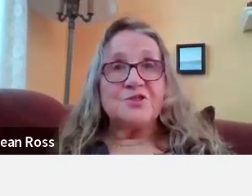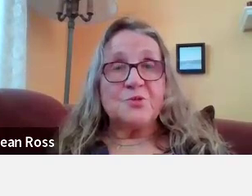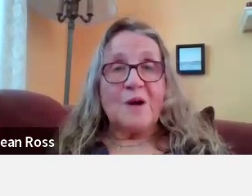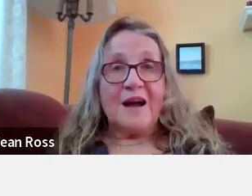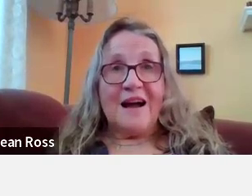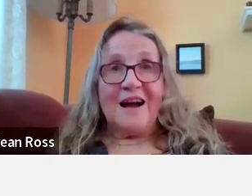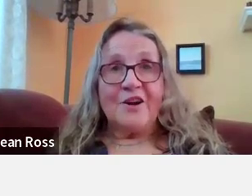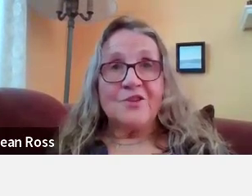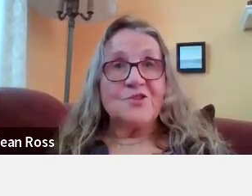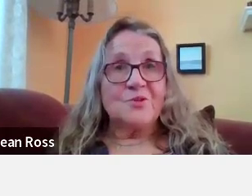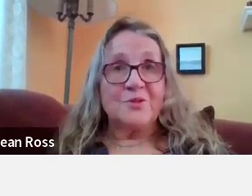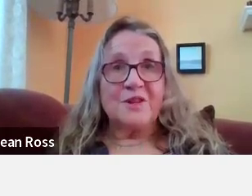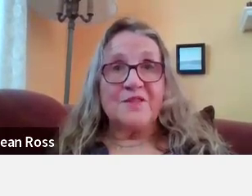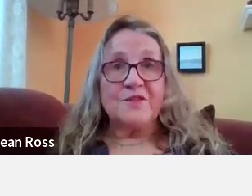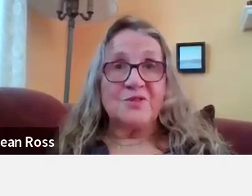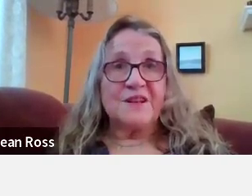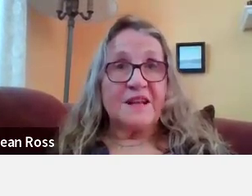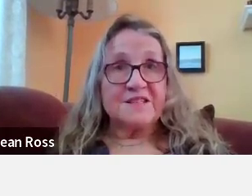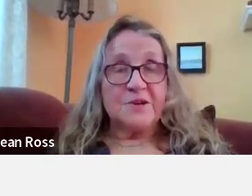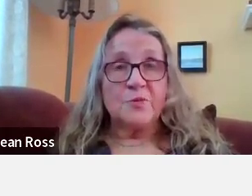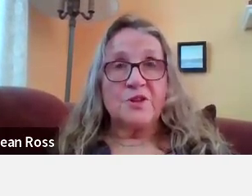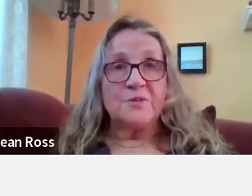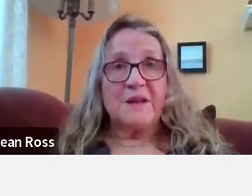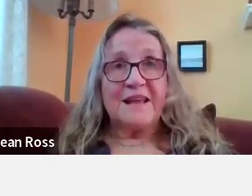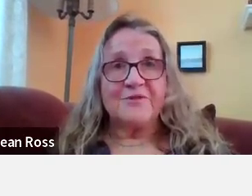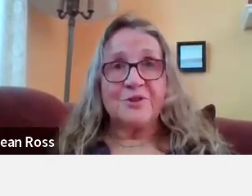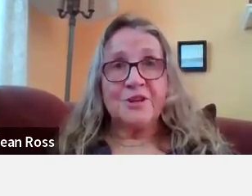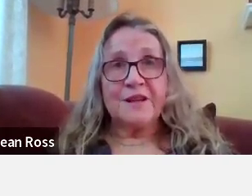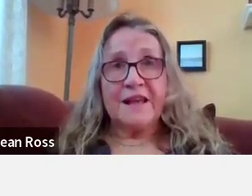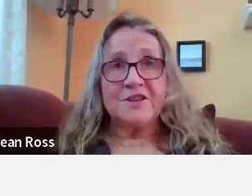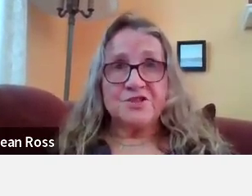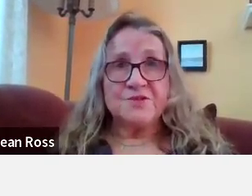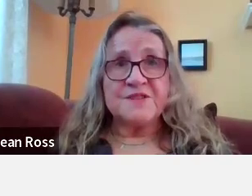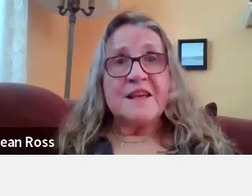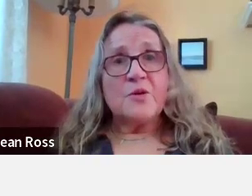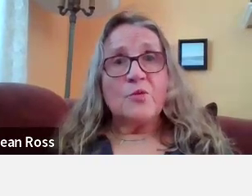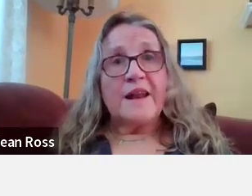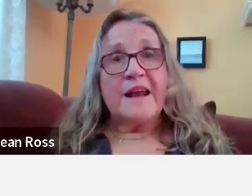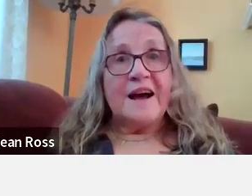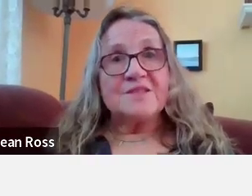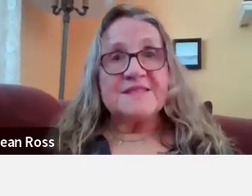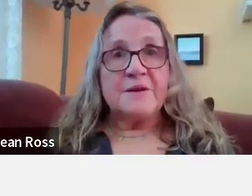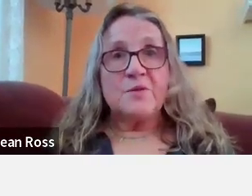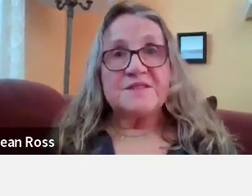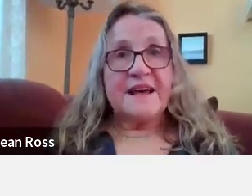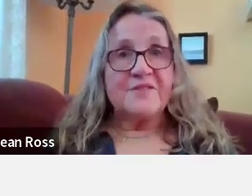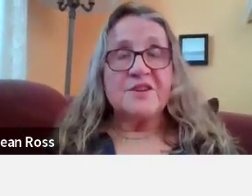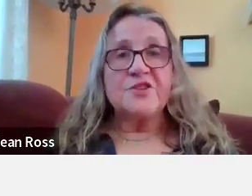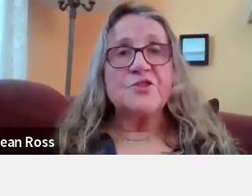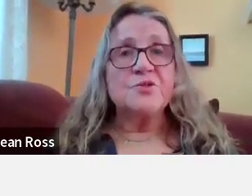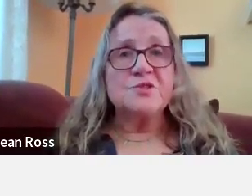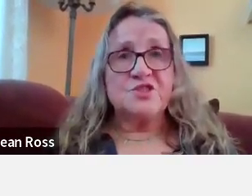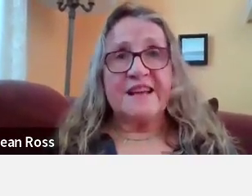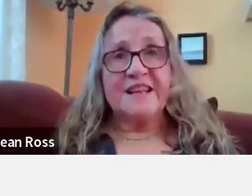available to our youth and young adult with behavioral issues. When our son was